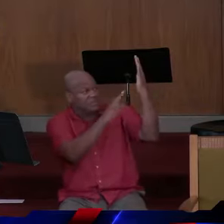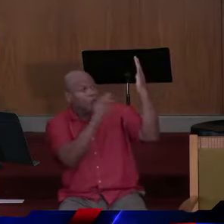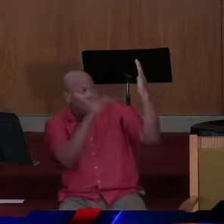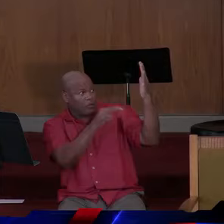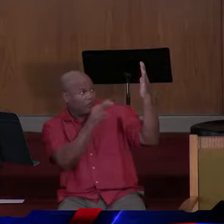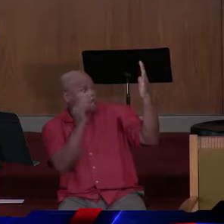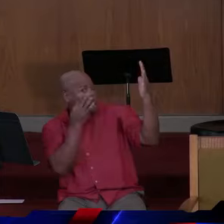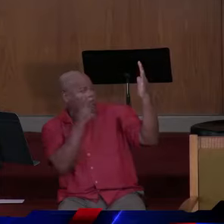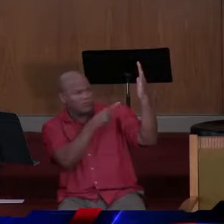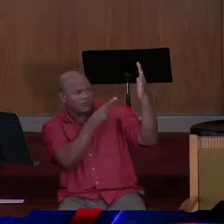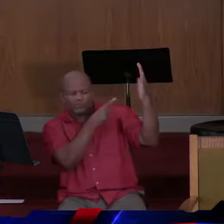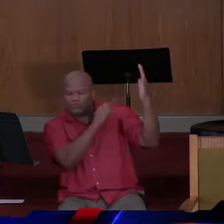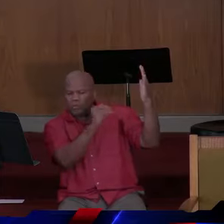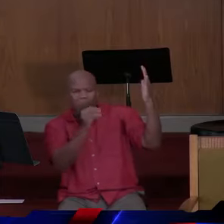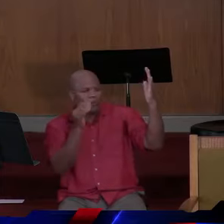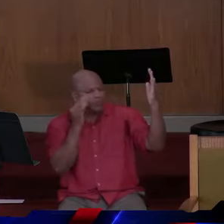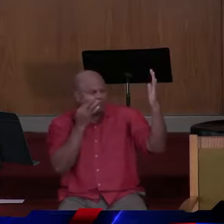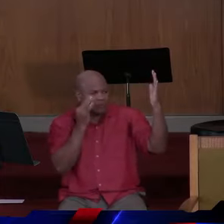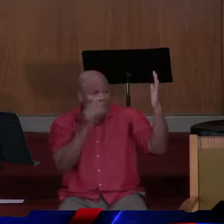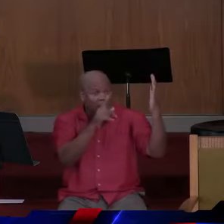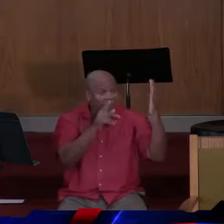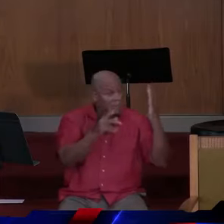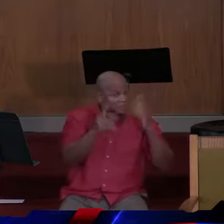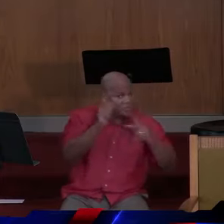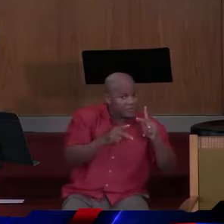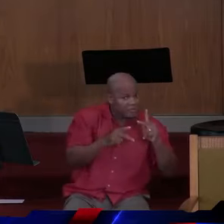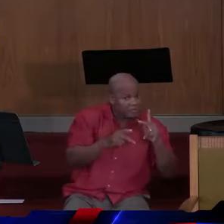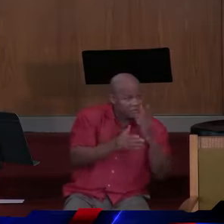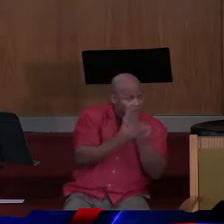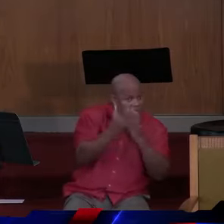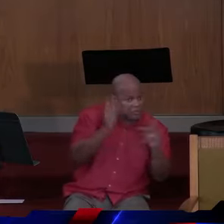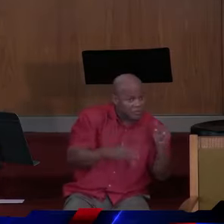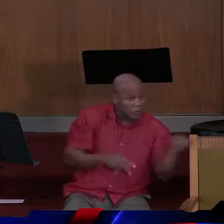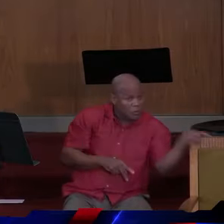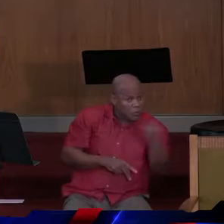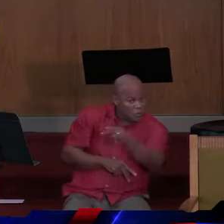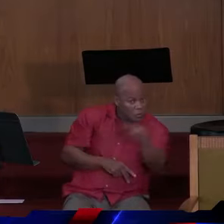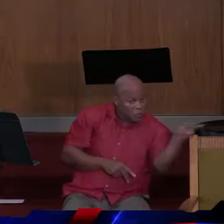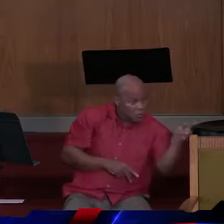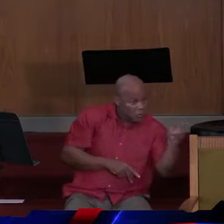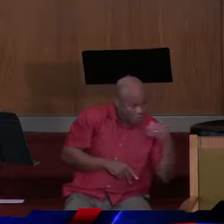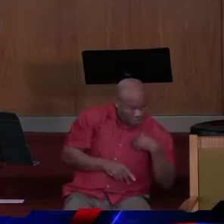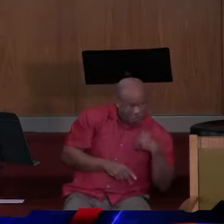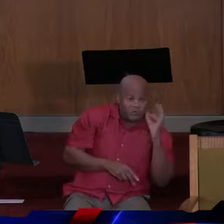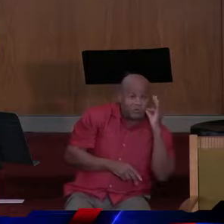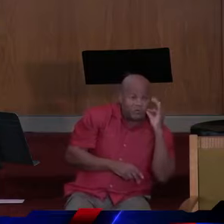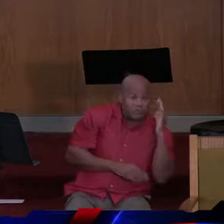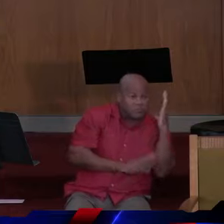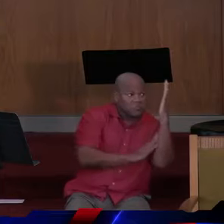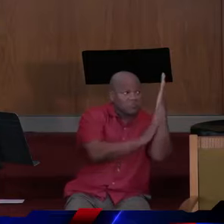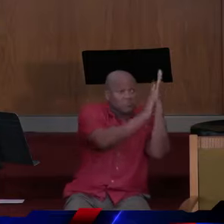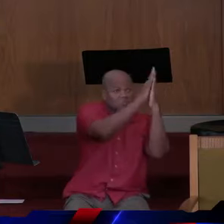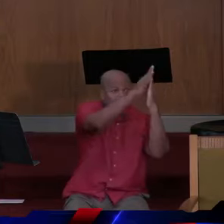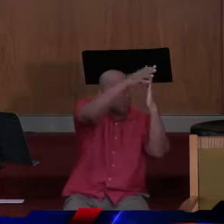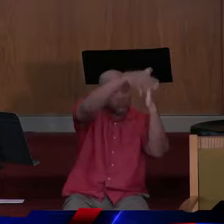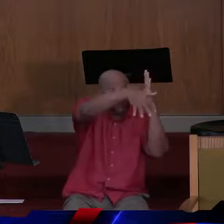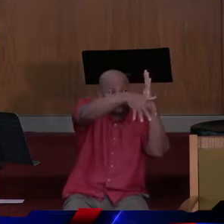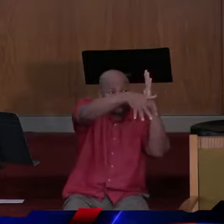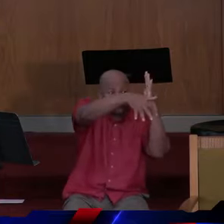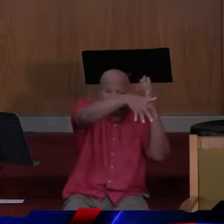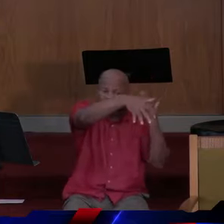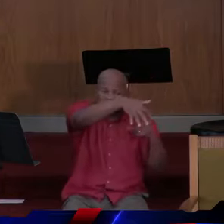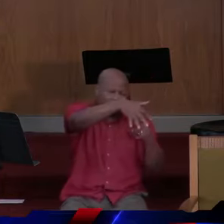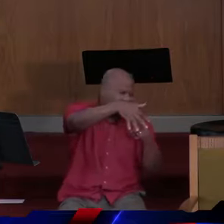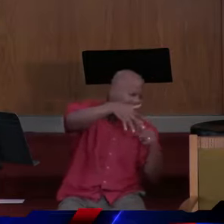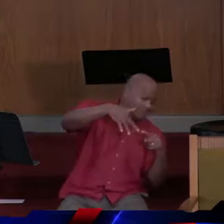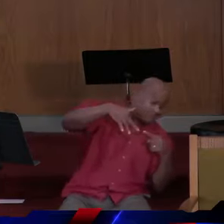tell you, don't be fooled in the fellowship. Folk that look like they got fruit. Oh, good God